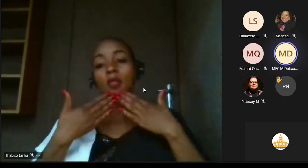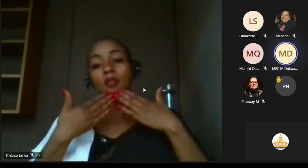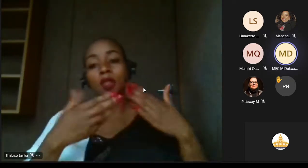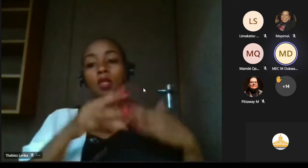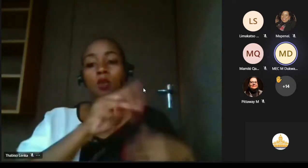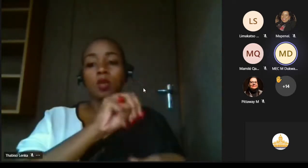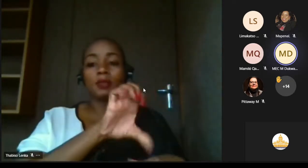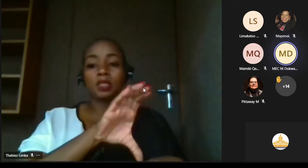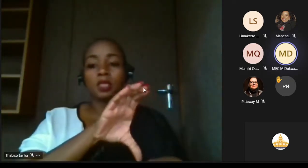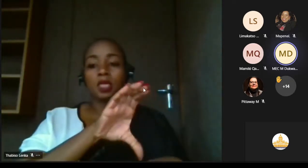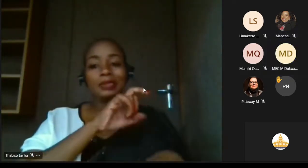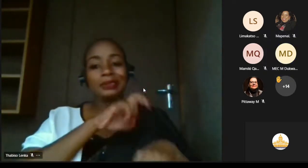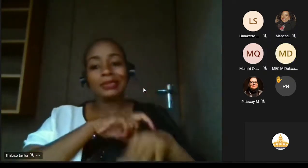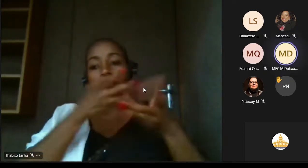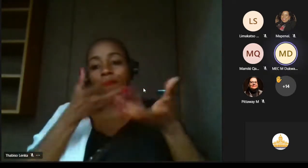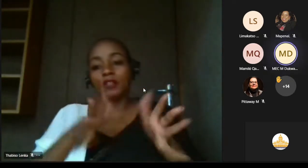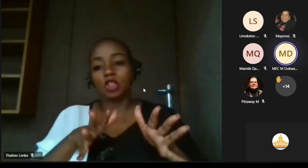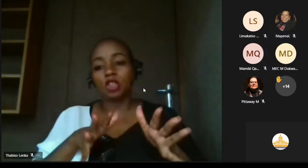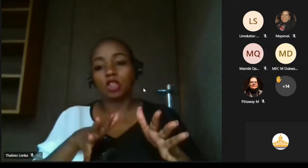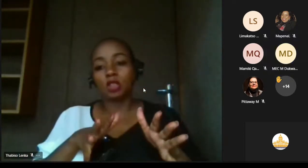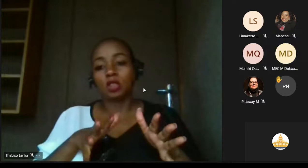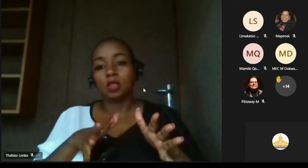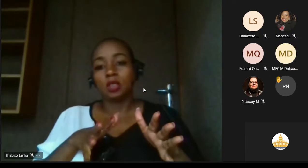Thank you. Your time has expired.